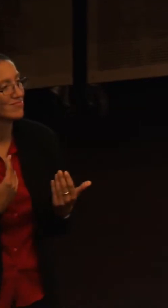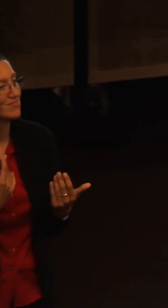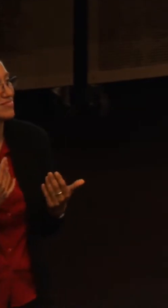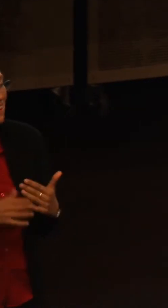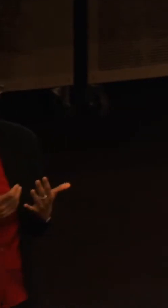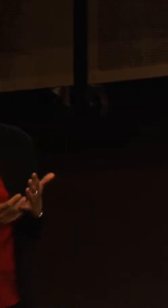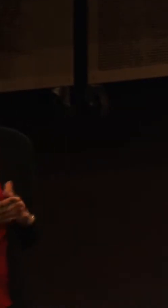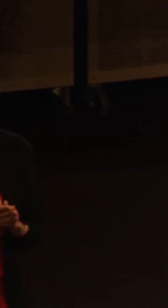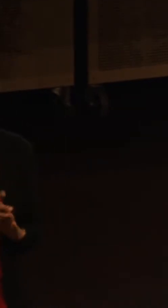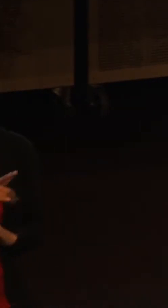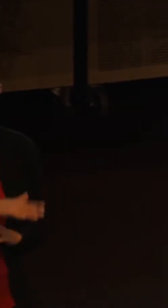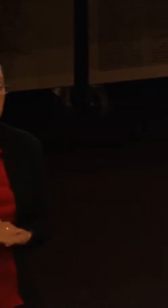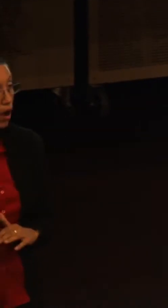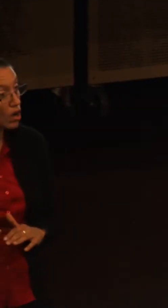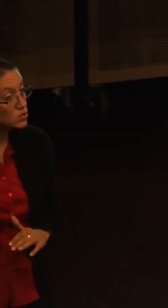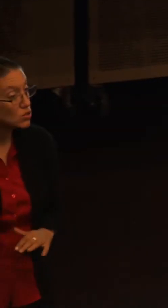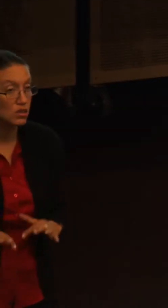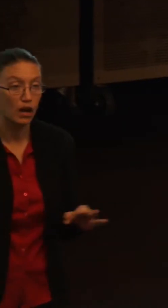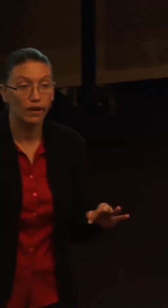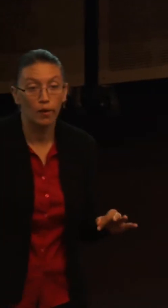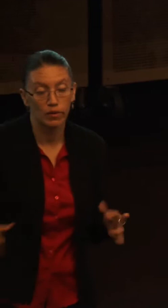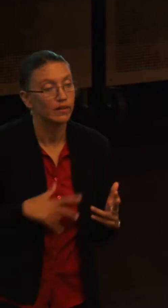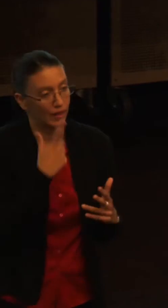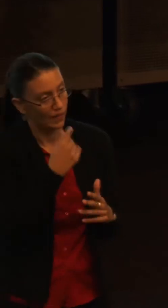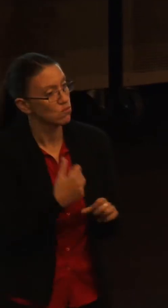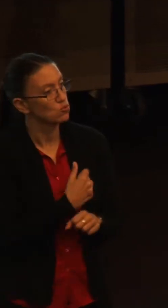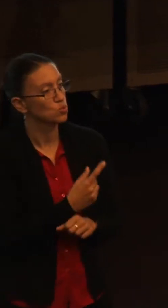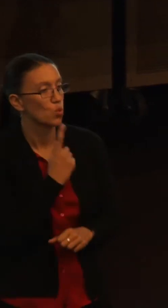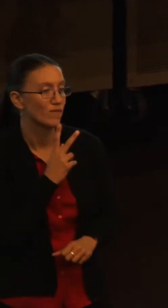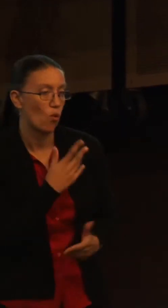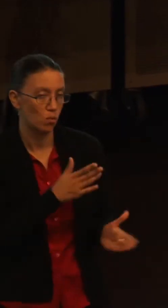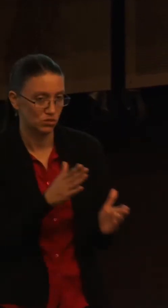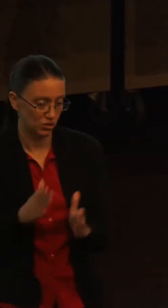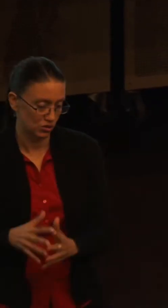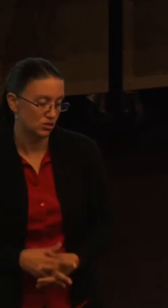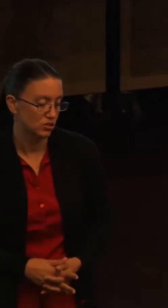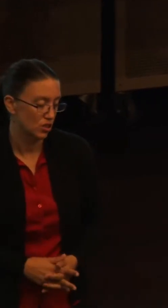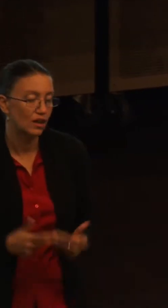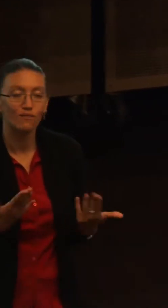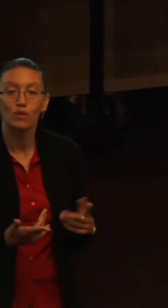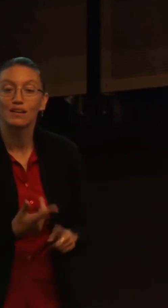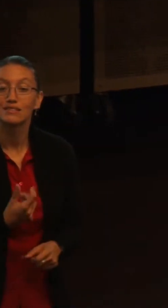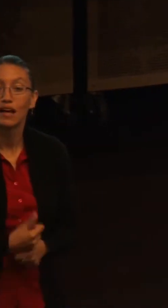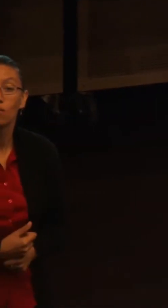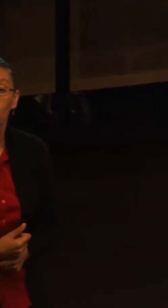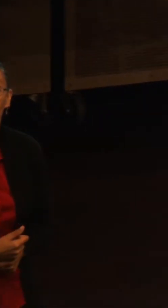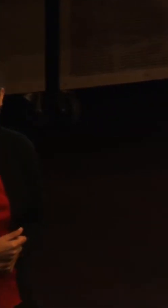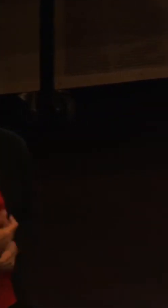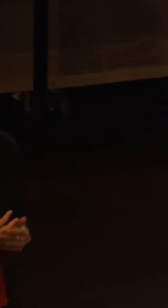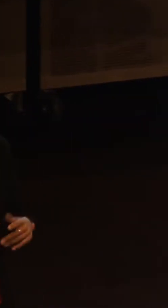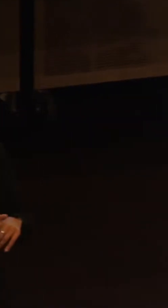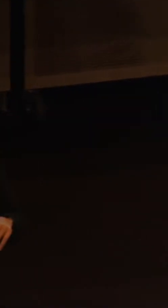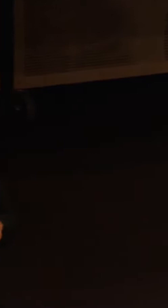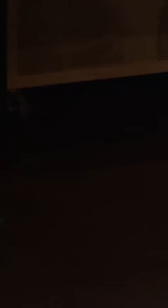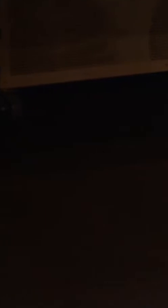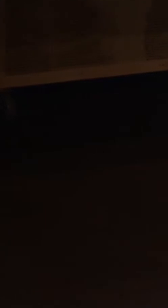how competent children are at being able to produce those forms. So just as an example, what happens in English with